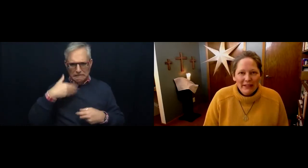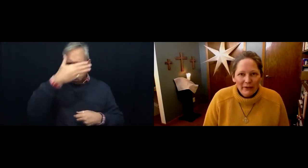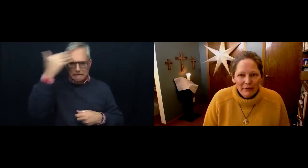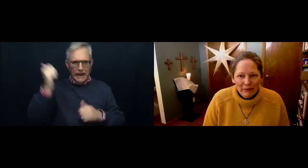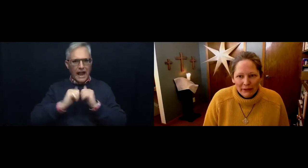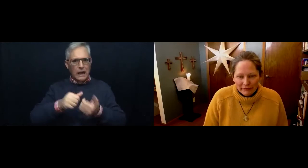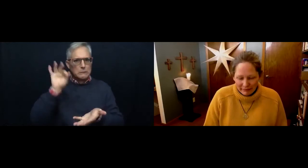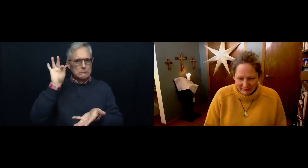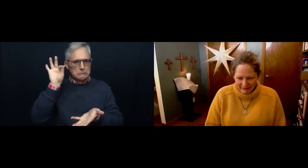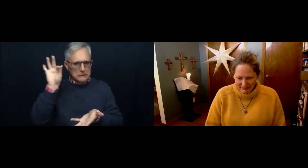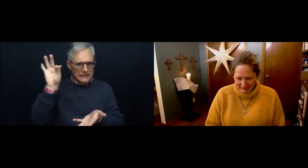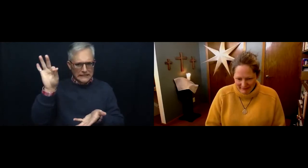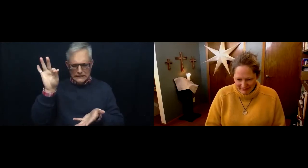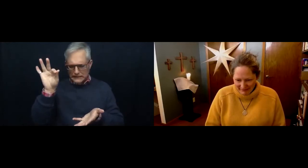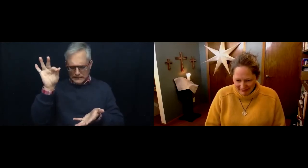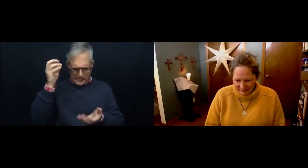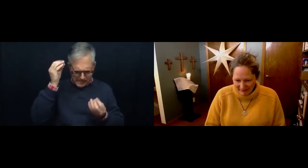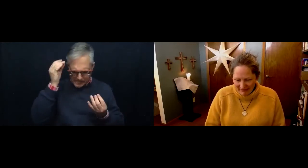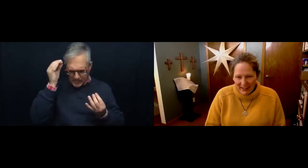But I think I remember.